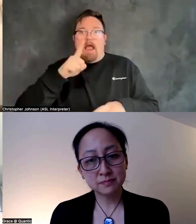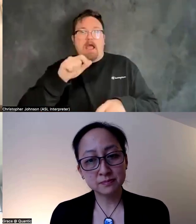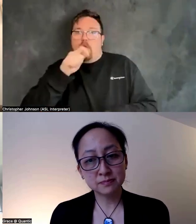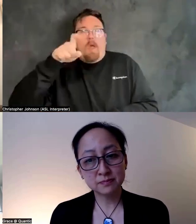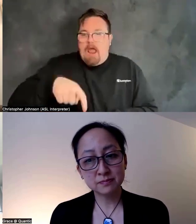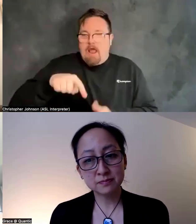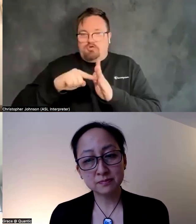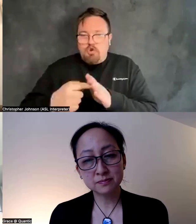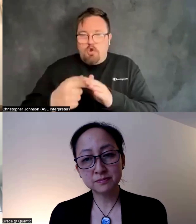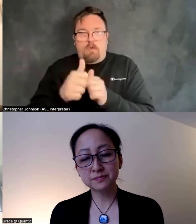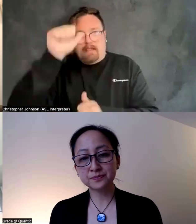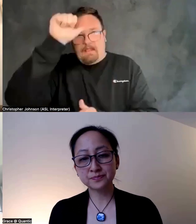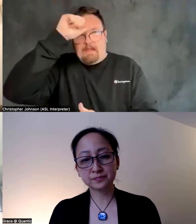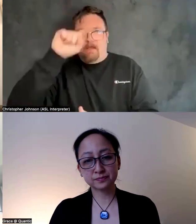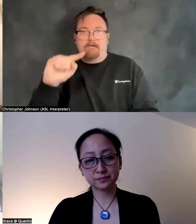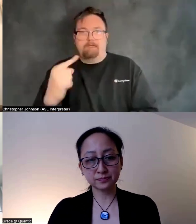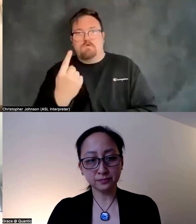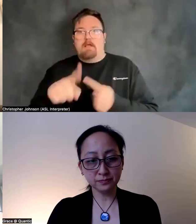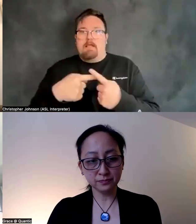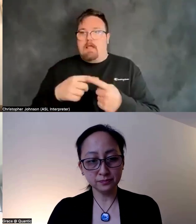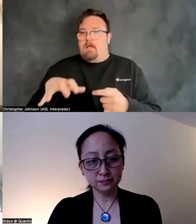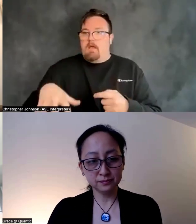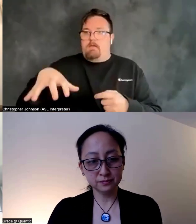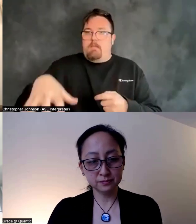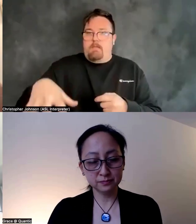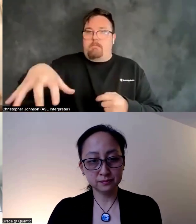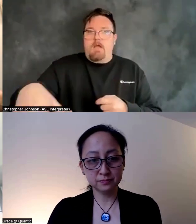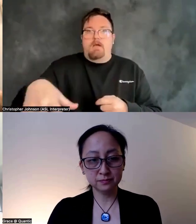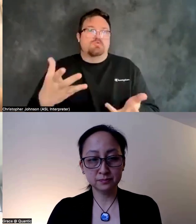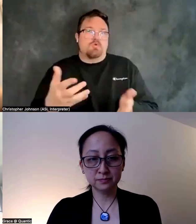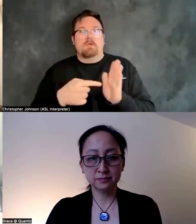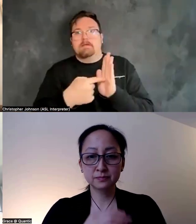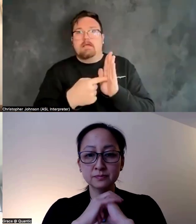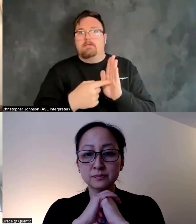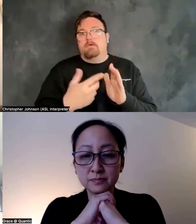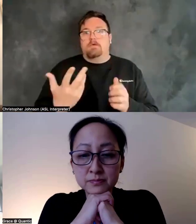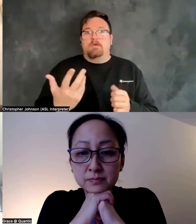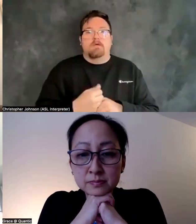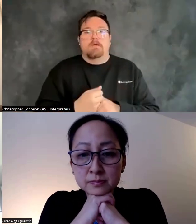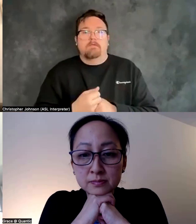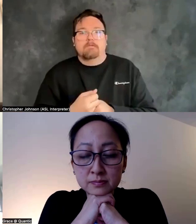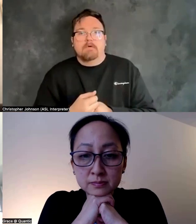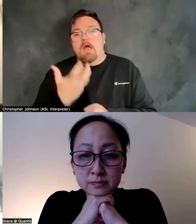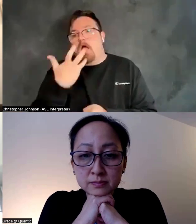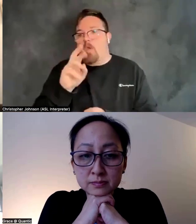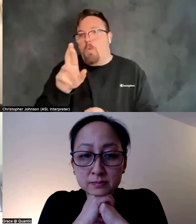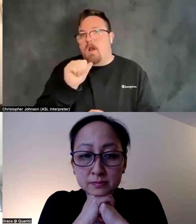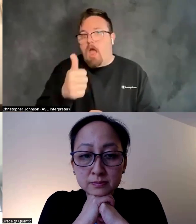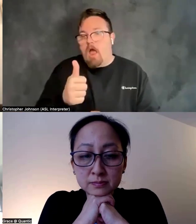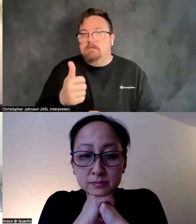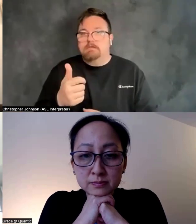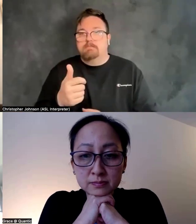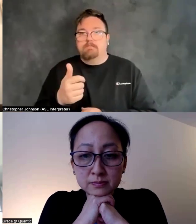to other geographies. So even if we have to, let's say, give the example of Hot or Not, right now, we're getting, over the